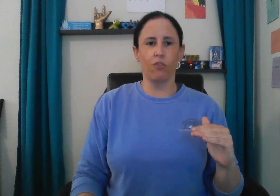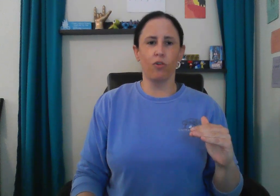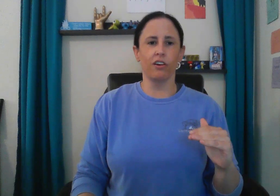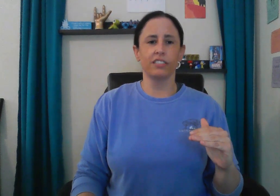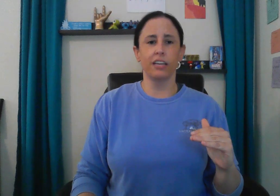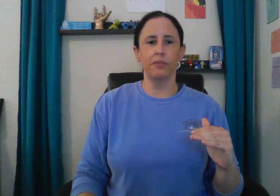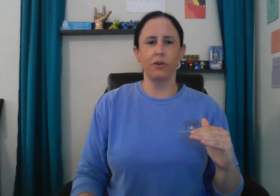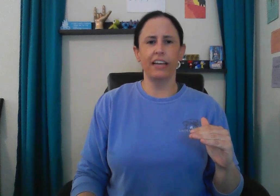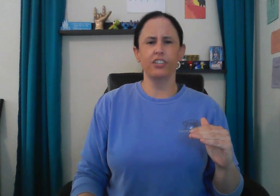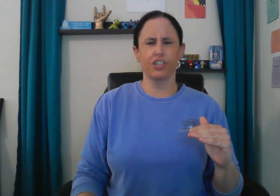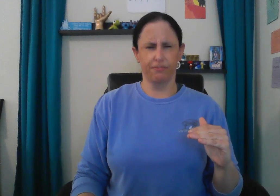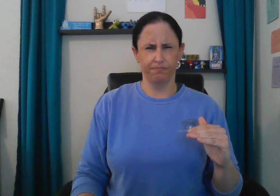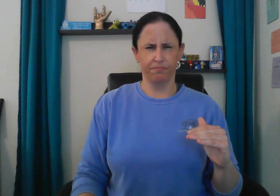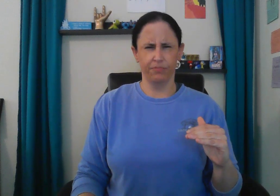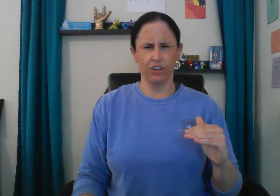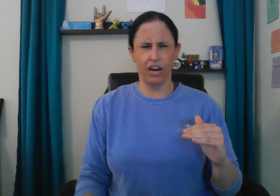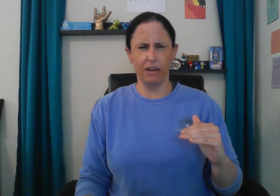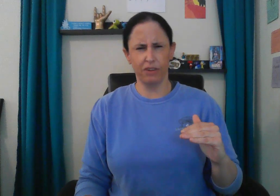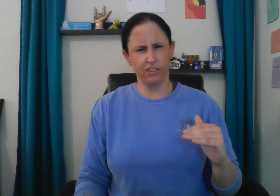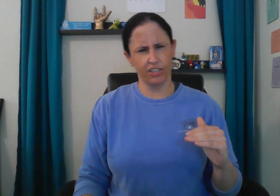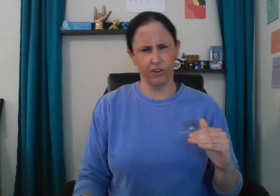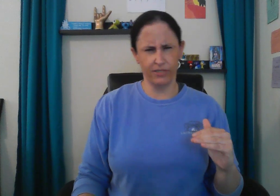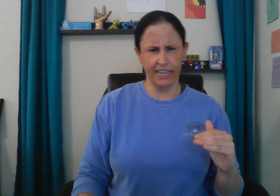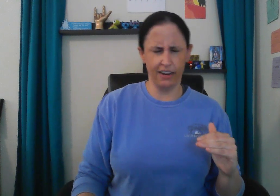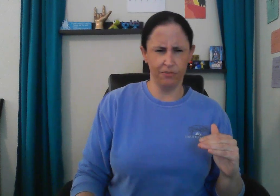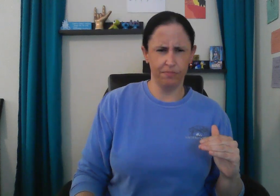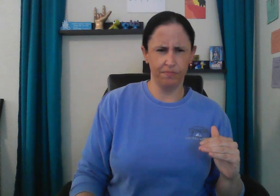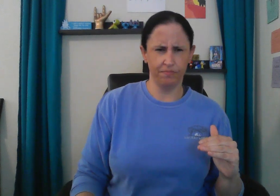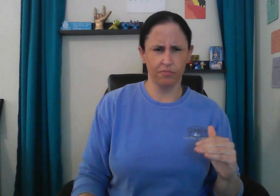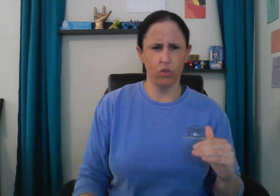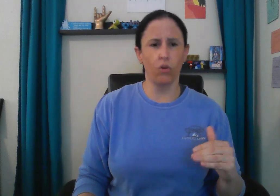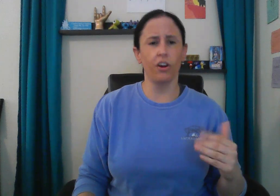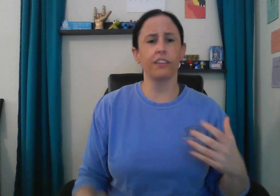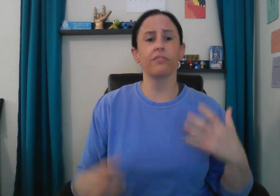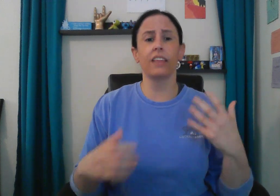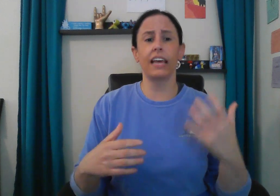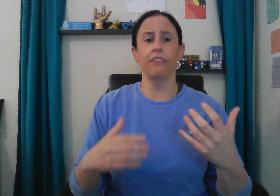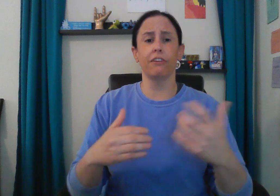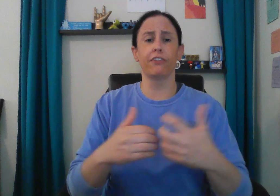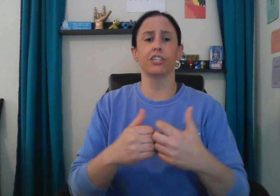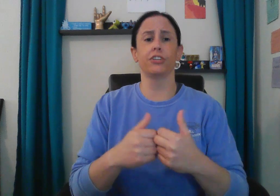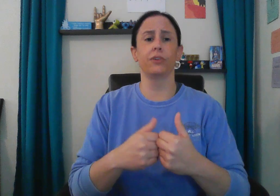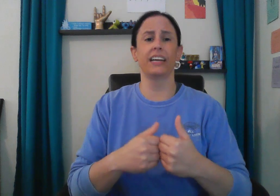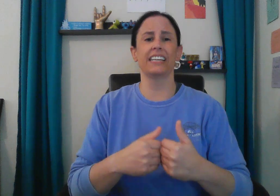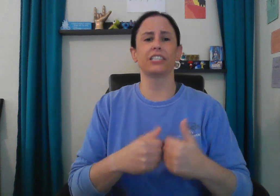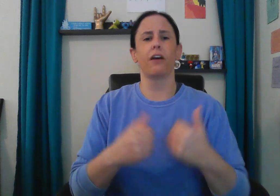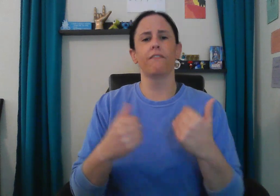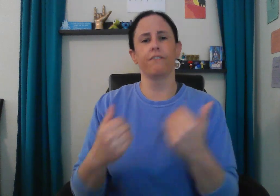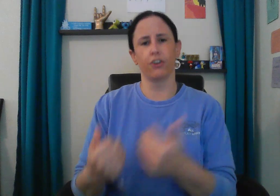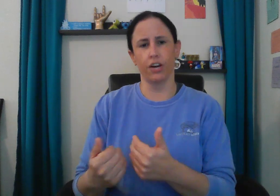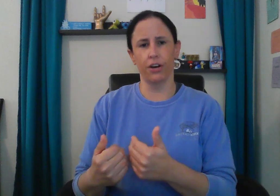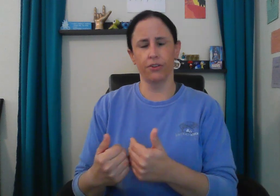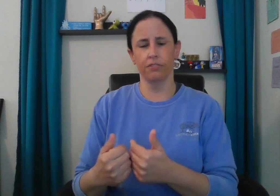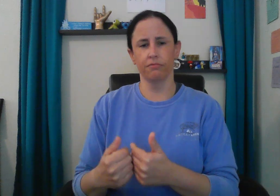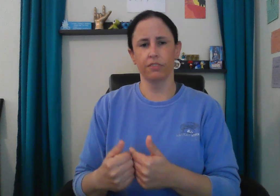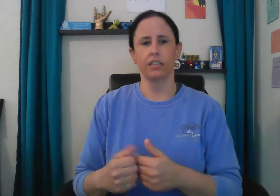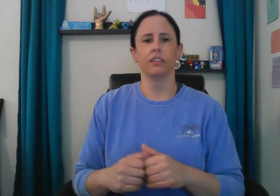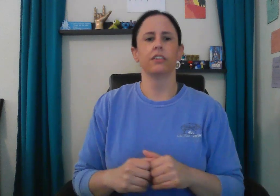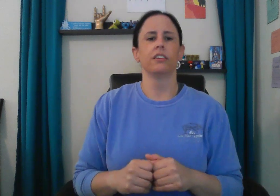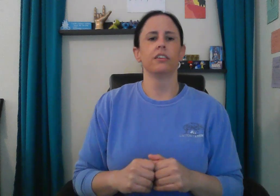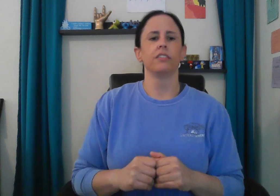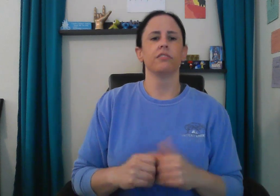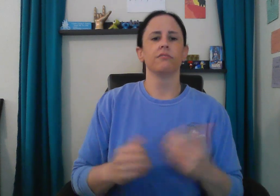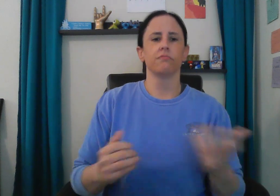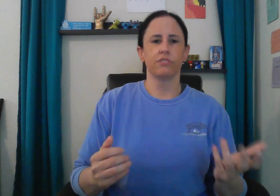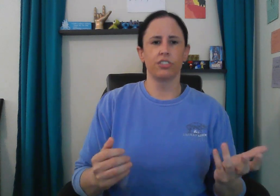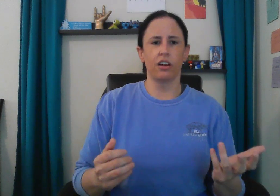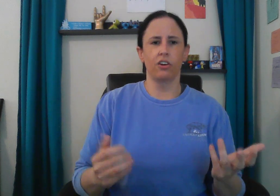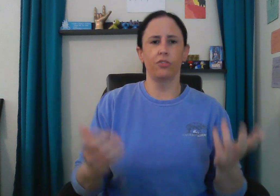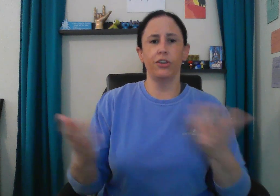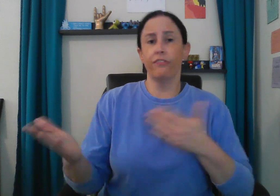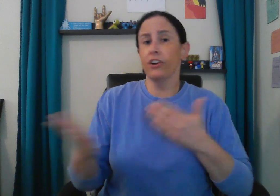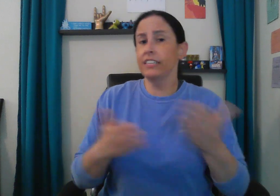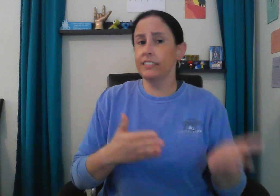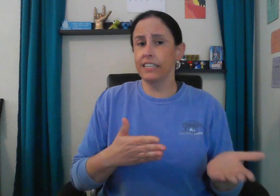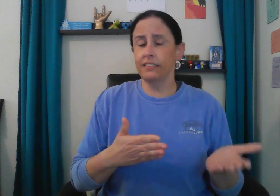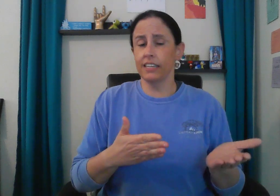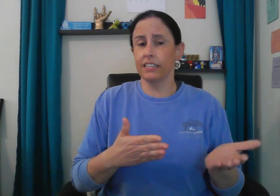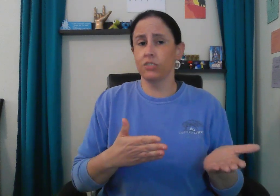for WH, your eyebrows go down, or they refer to it as furrowed. So you've already seen this